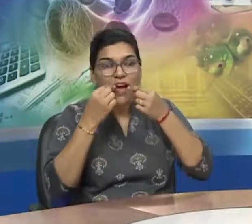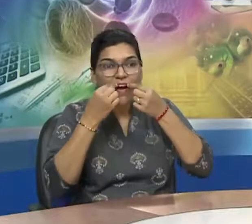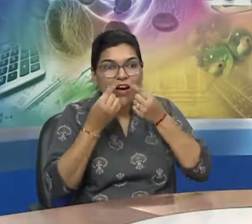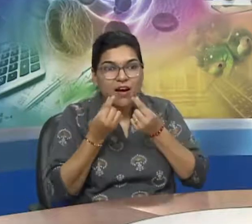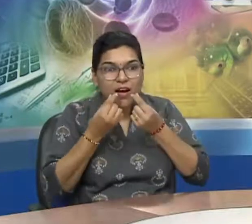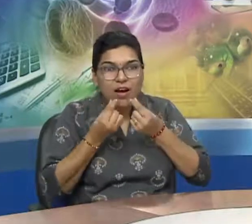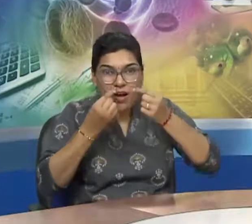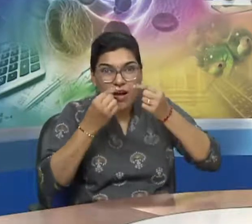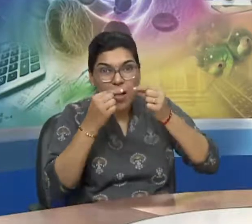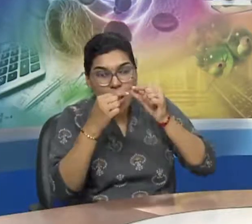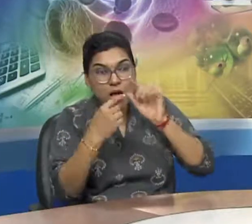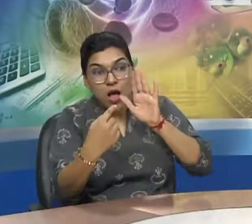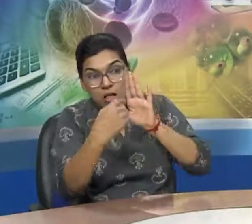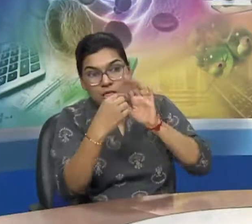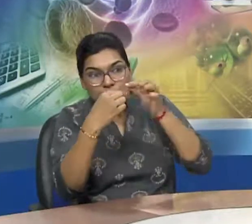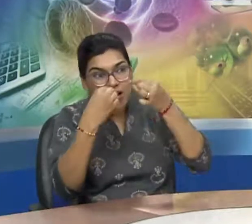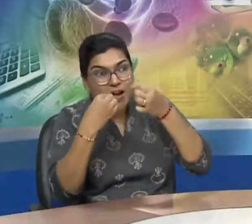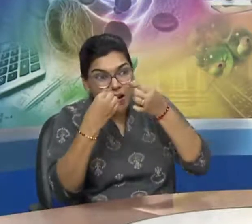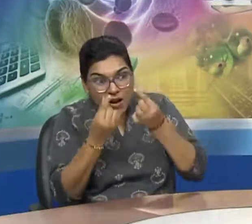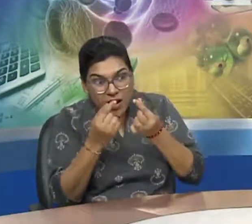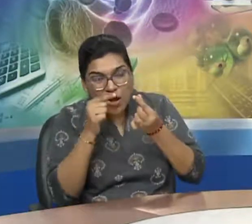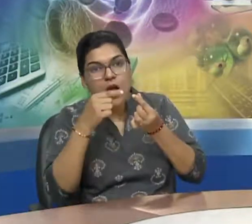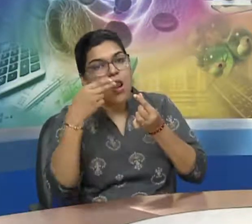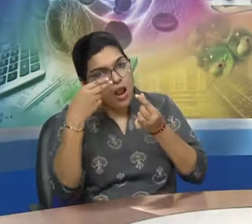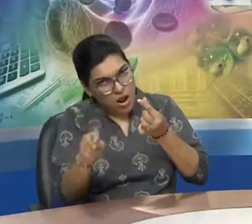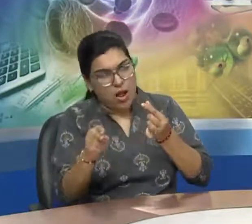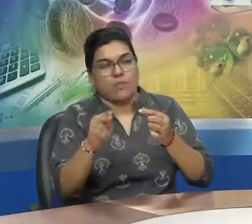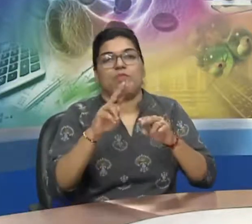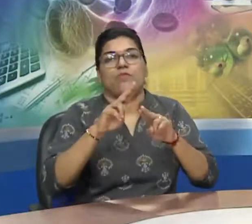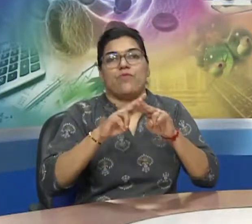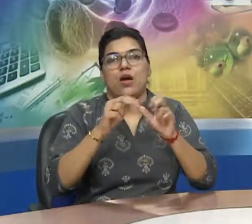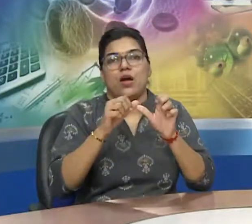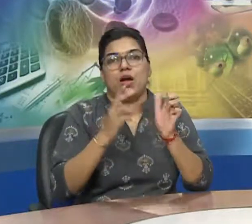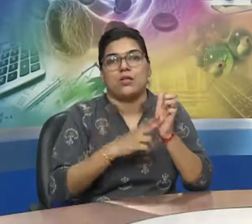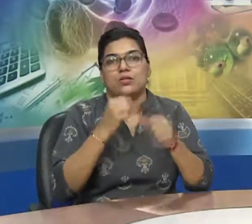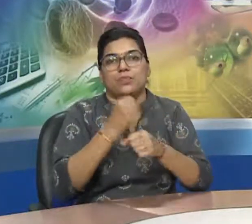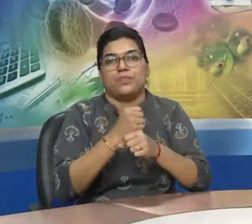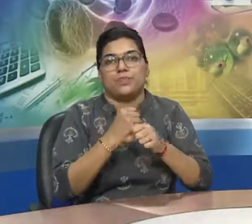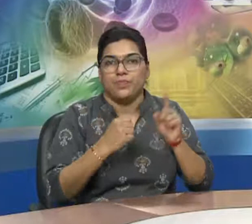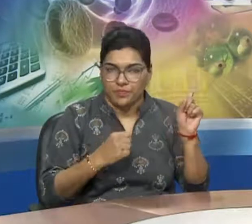the poisonous teeth of snake.